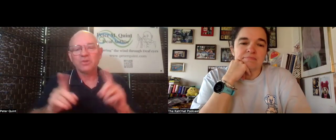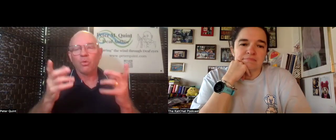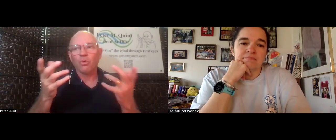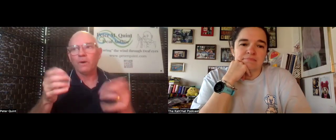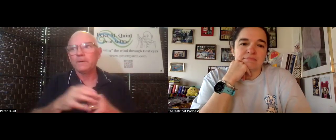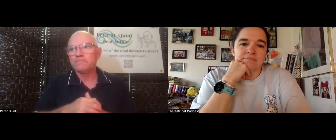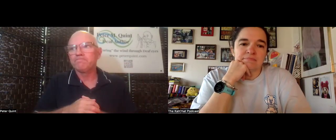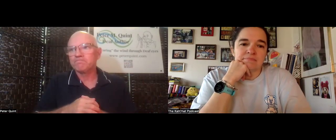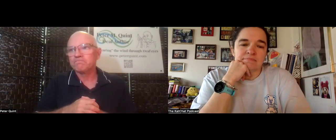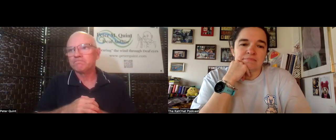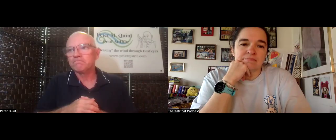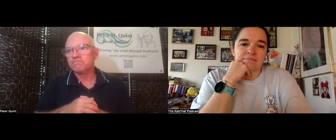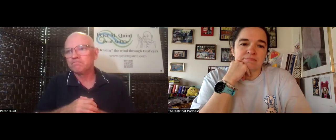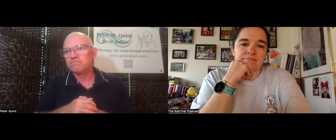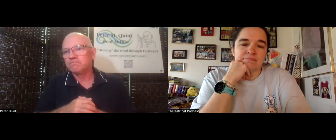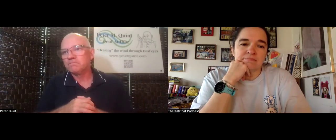that.